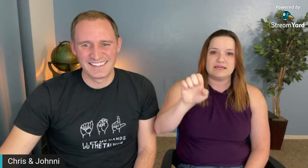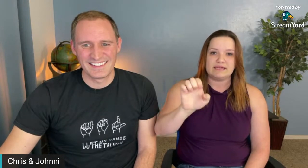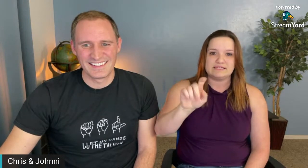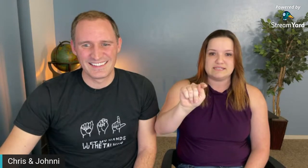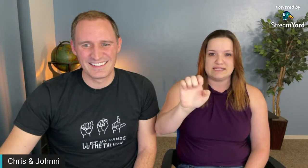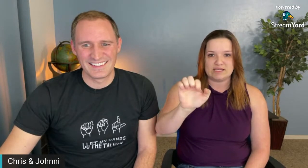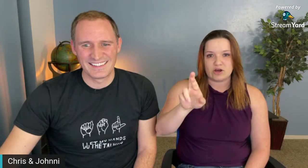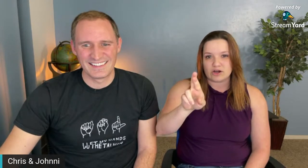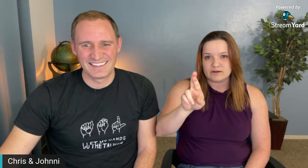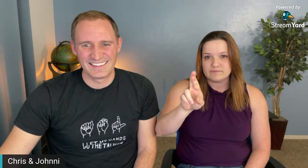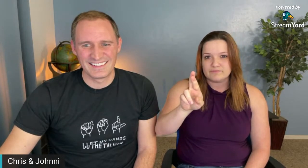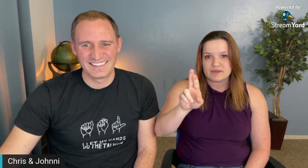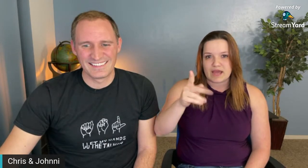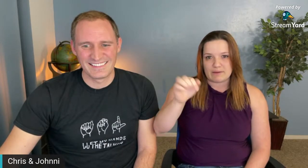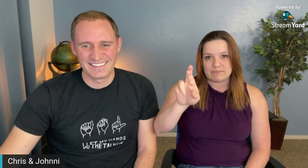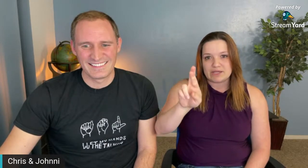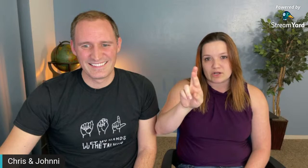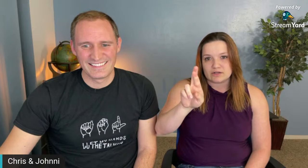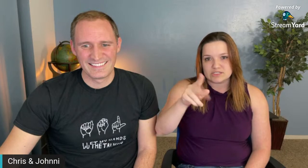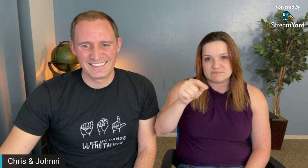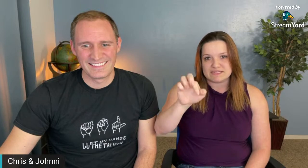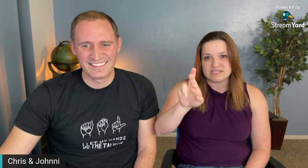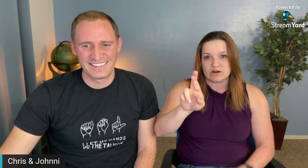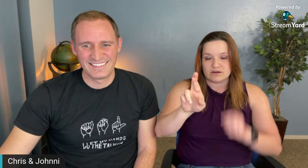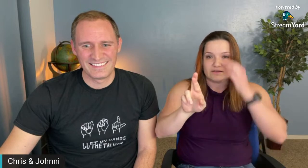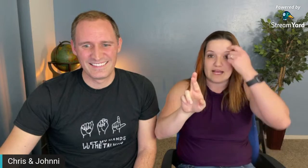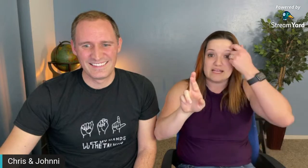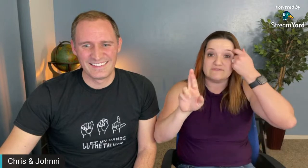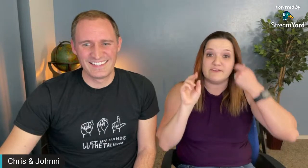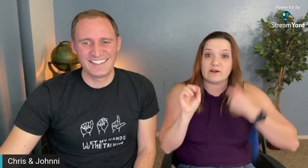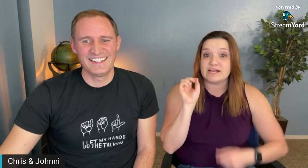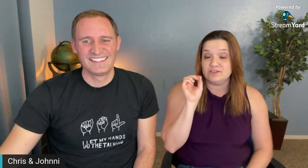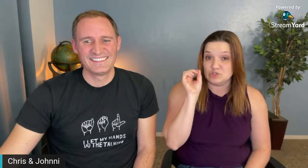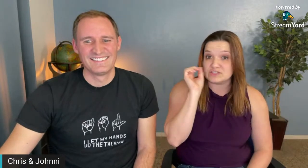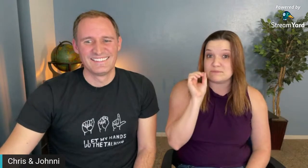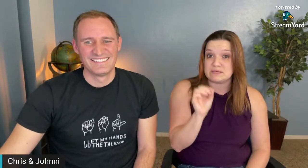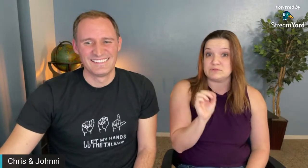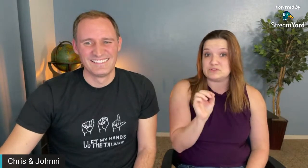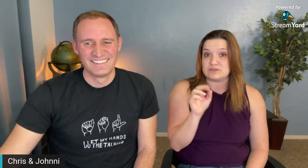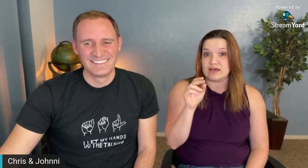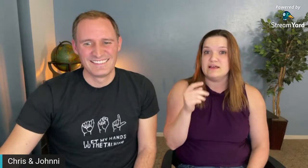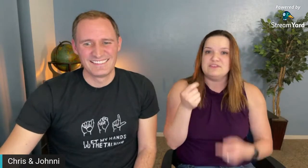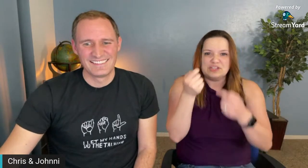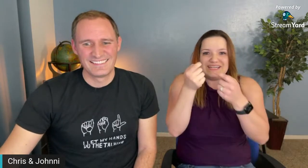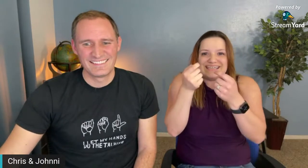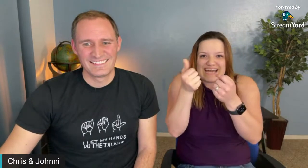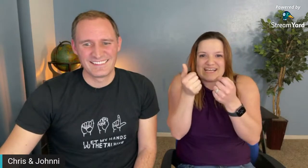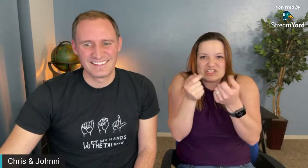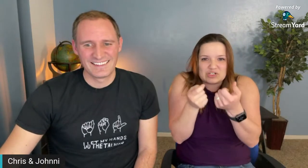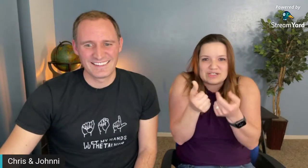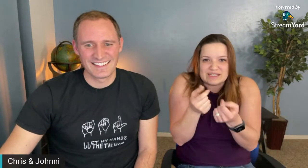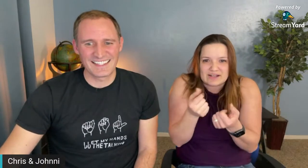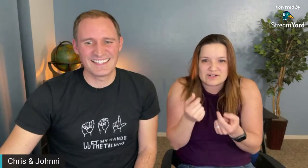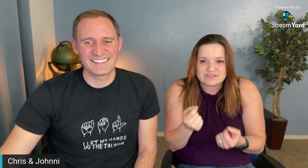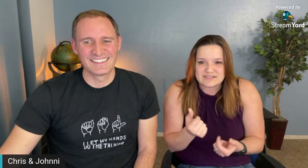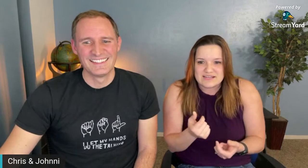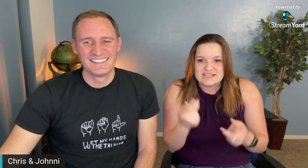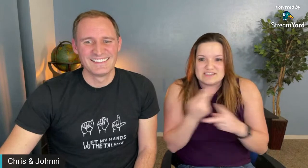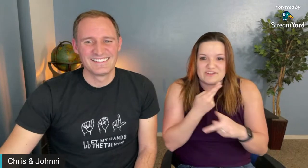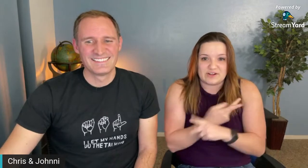it. Peter. I went Peter, just PTR. That is you'll see people do that. They'll negate certain letters to figure it